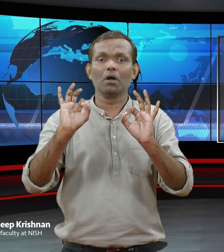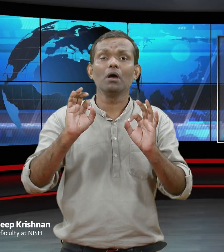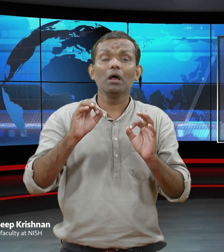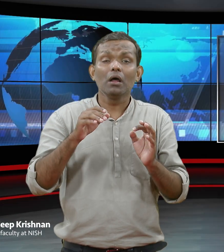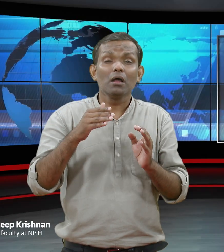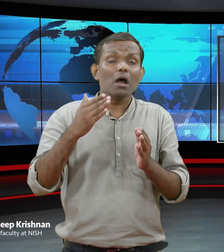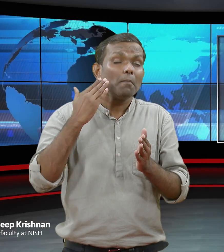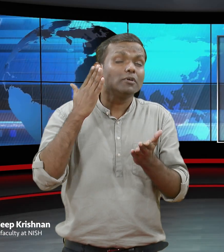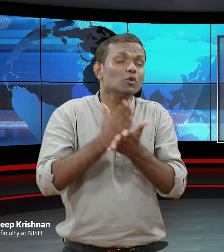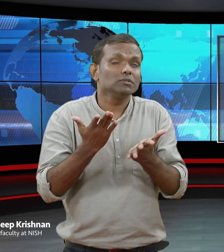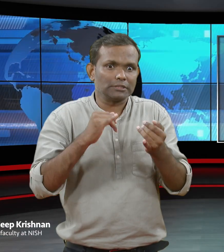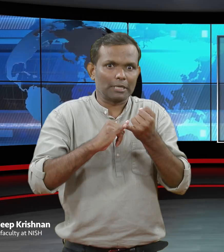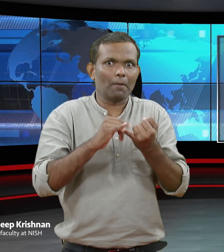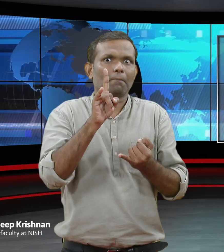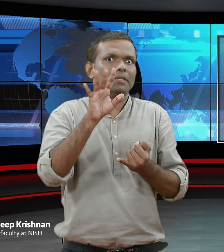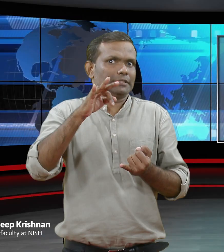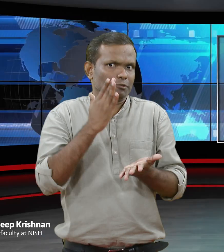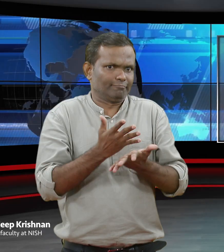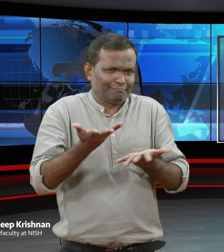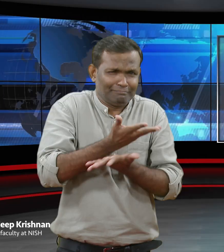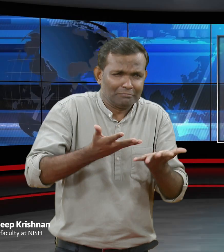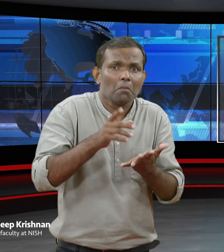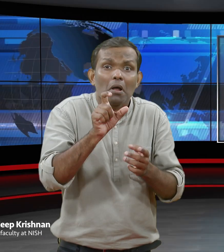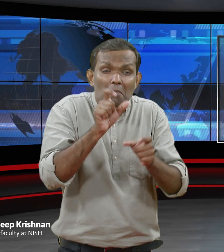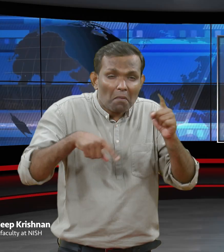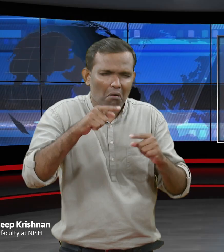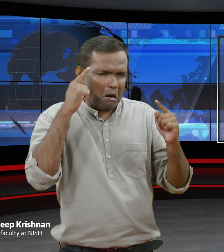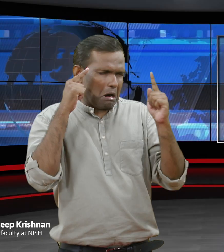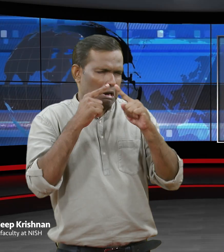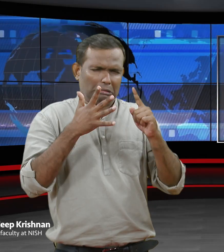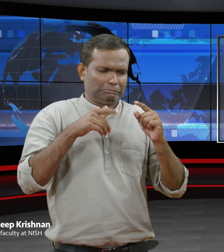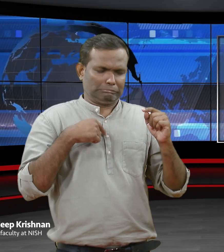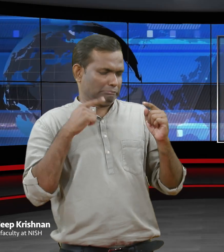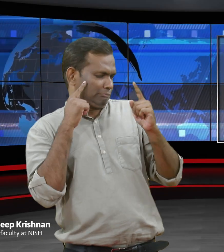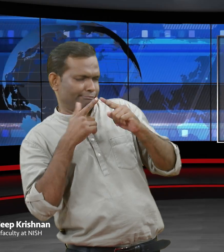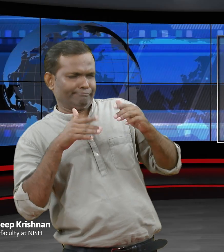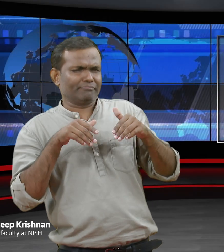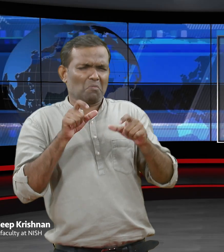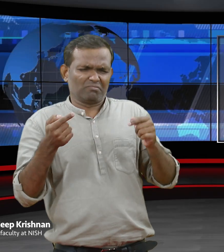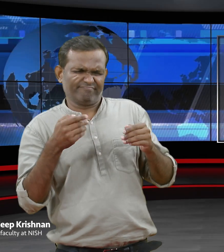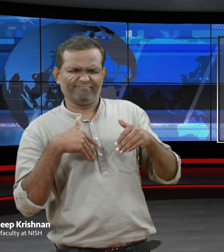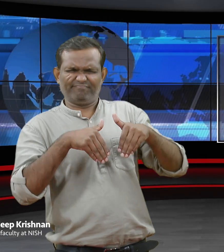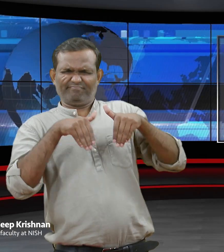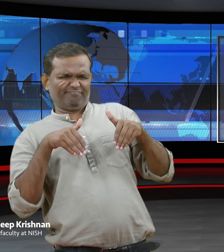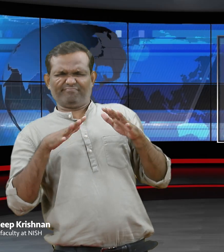main disagreement centers on whether European Union countries can use foreign carbon credits to meet the